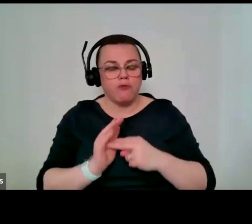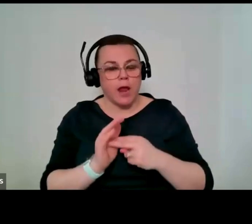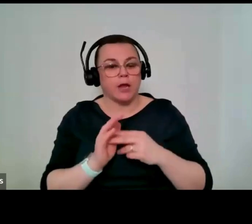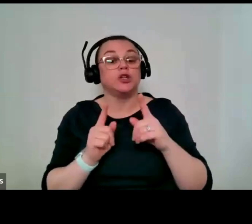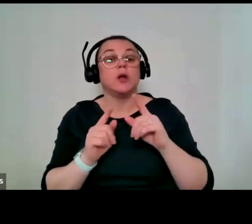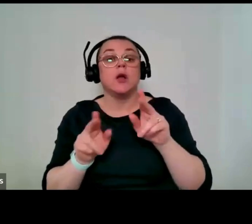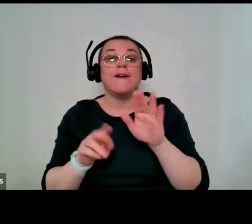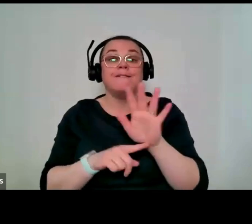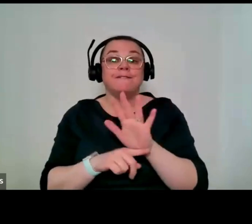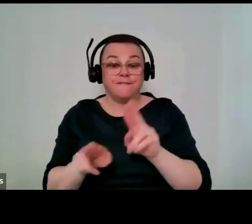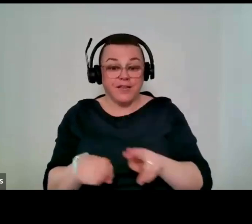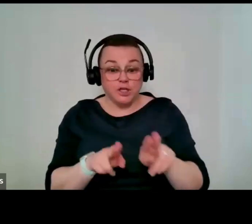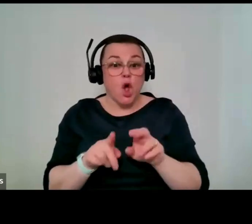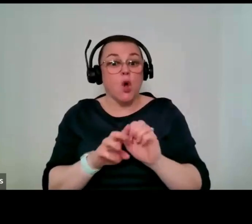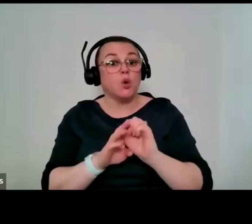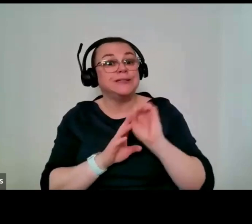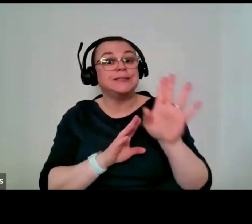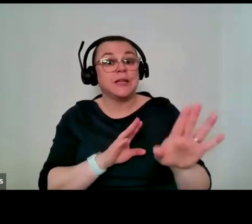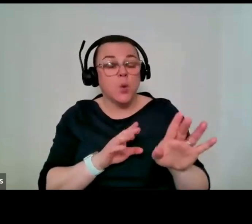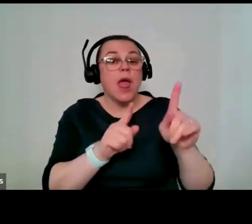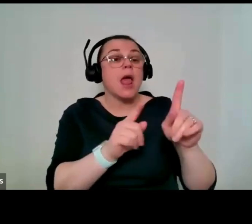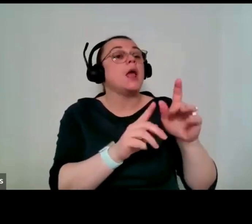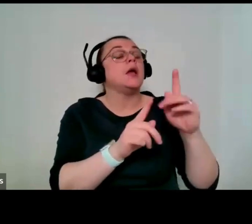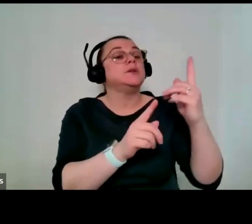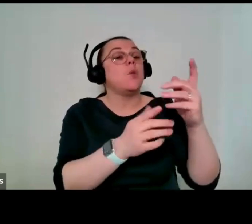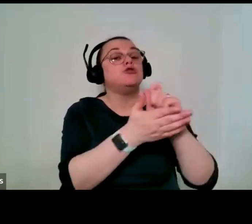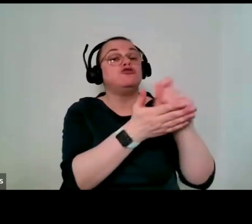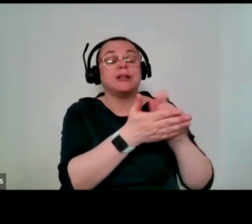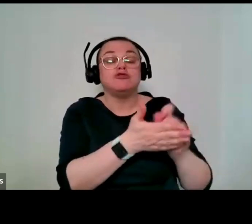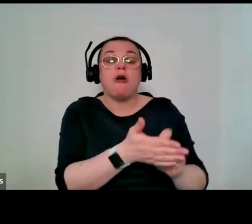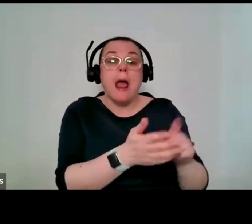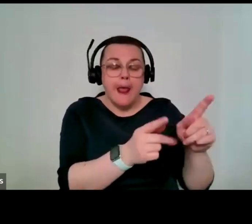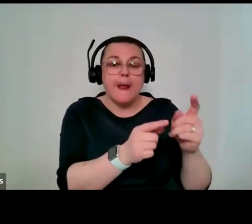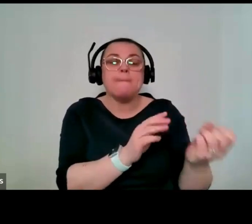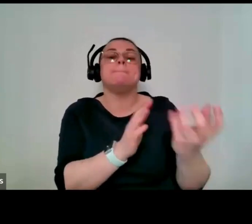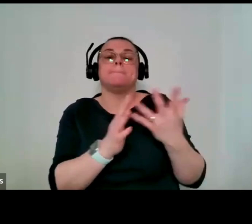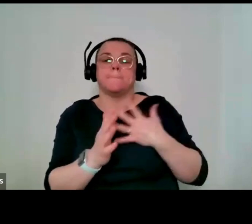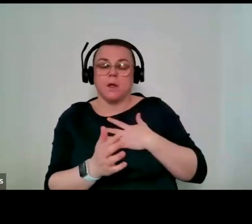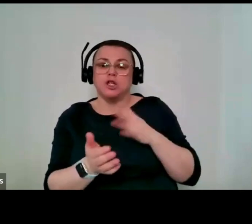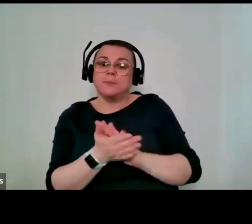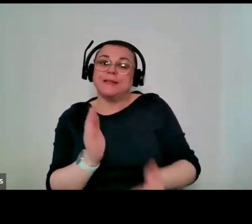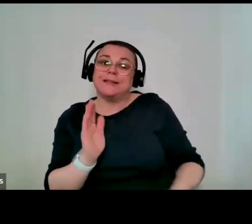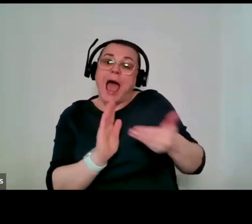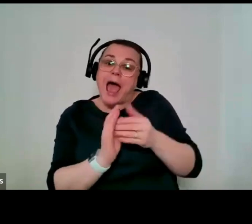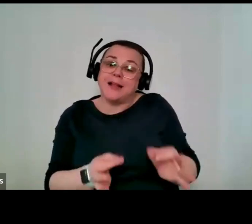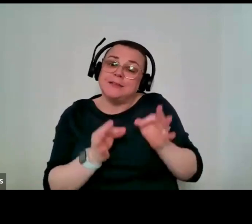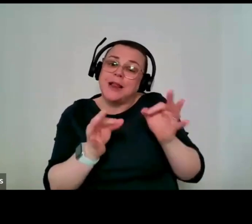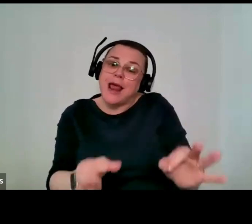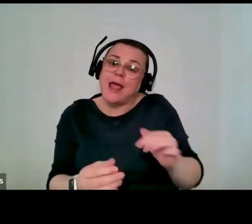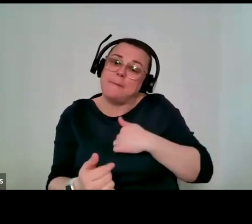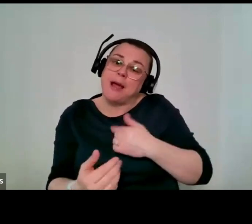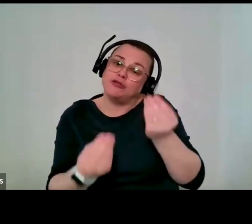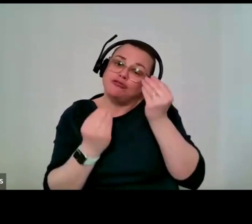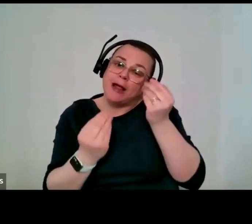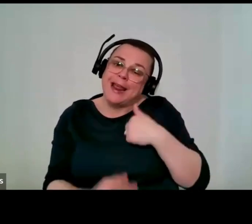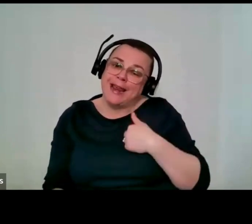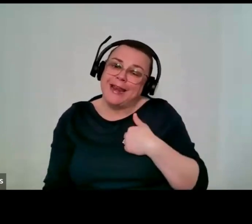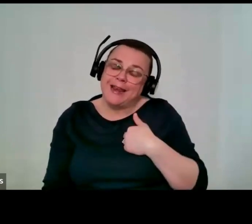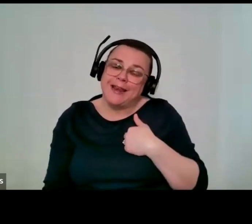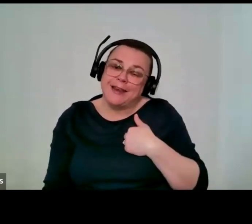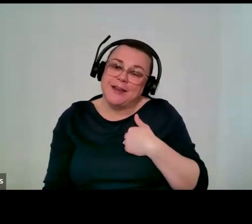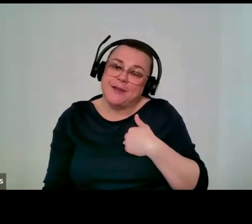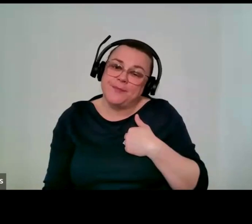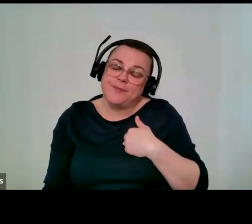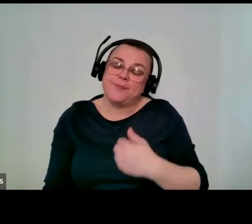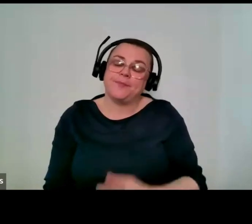and transcribed. And that just added a lot more delay and stress in completing my